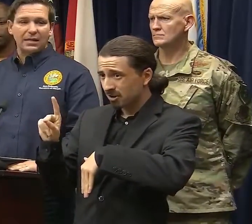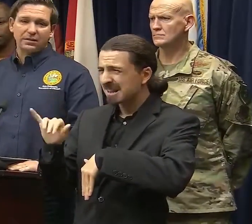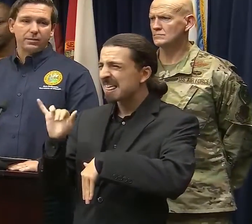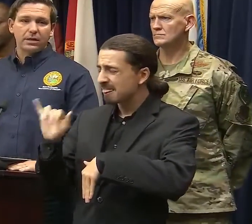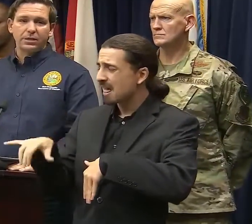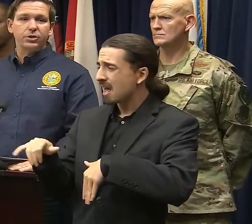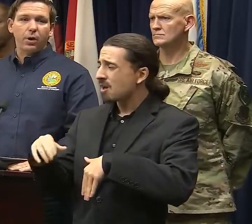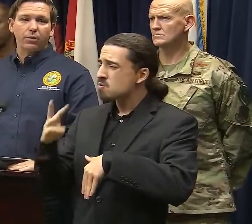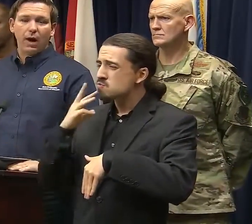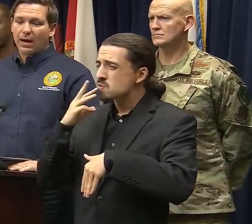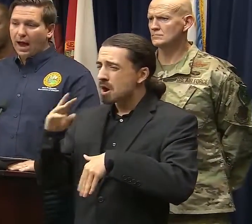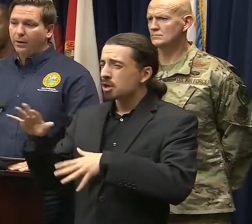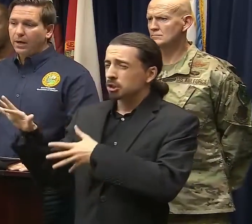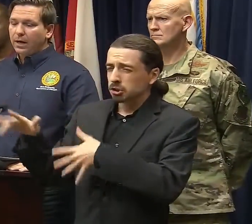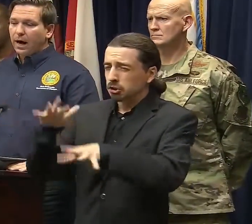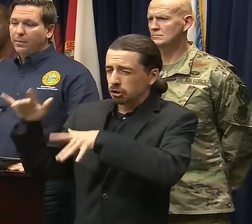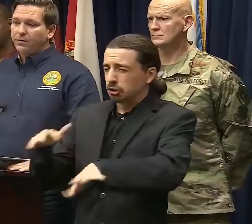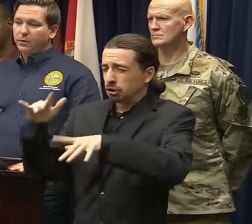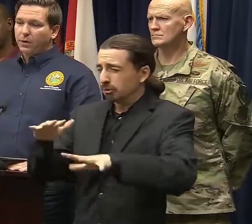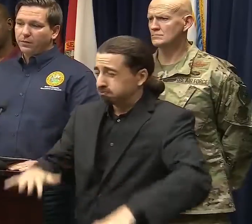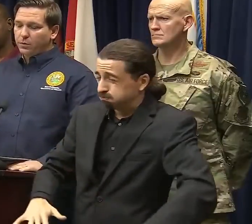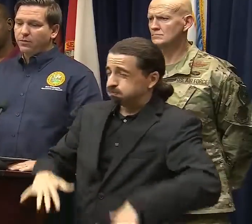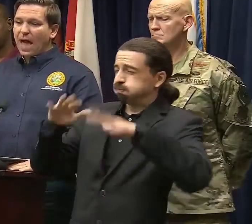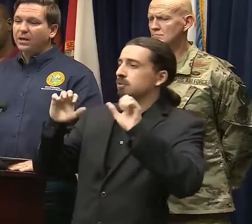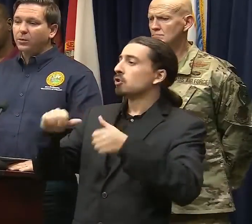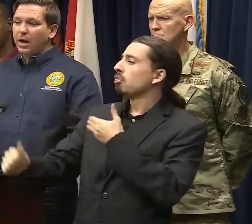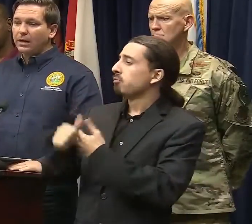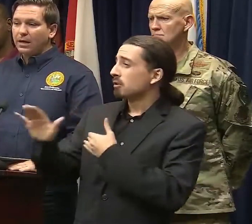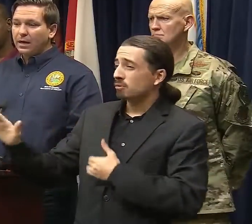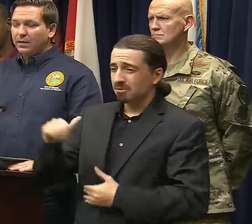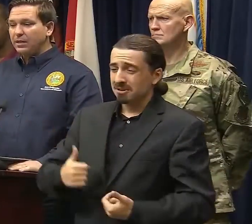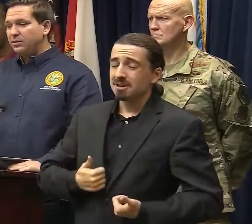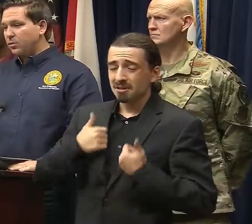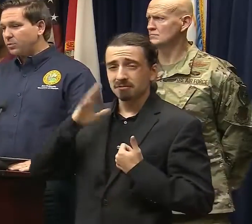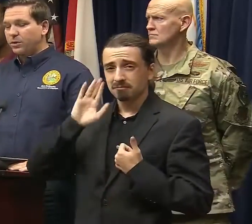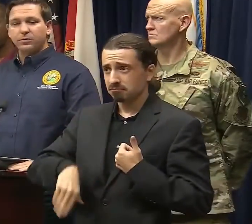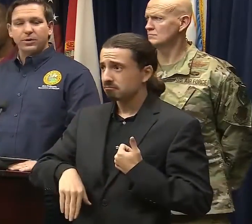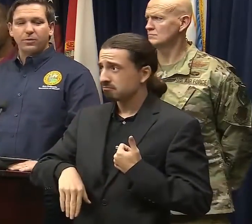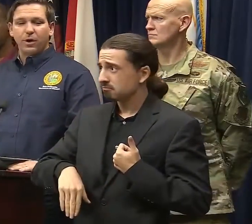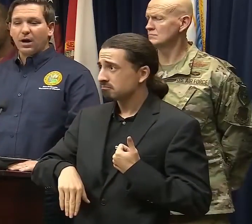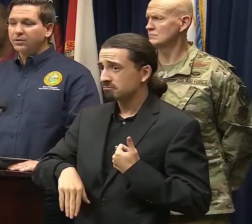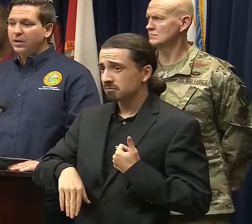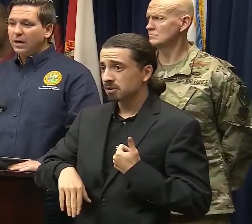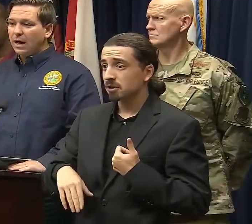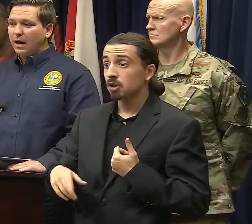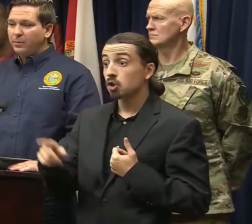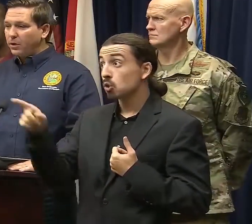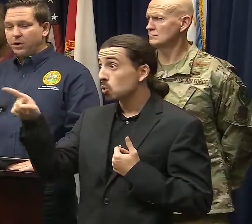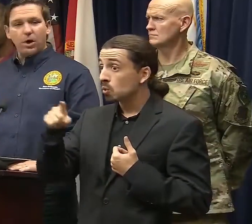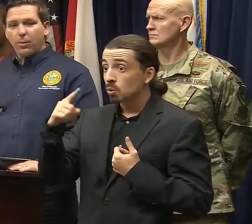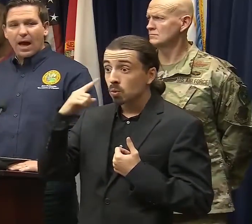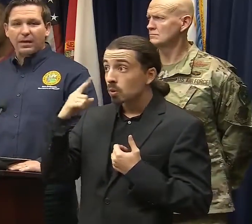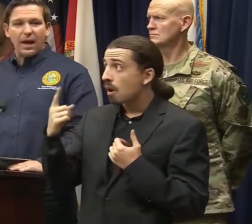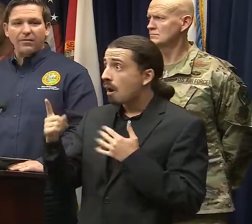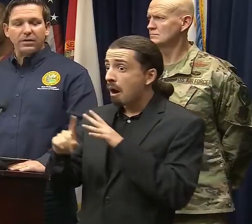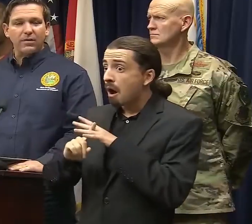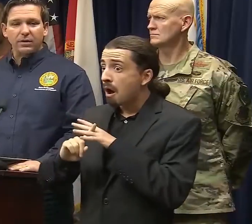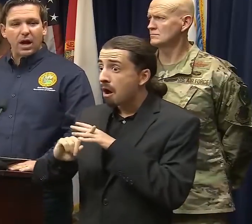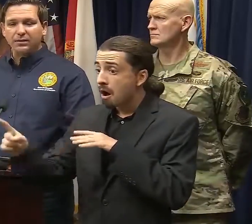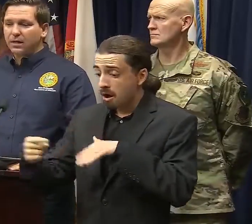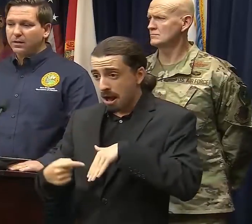that is not something that you want to ride out. If you evacuate and then the storm turns somewhere else, you go back,